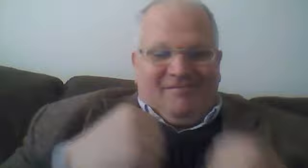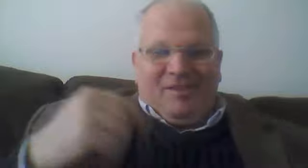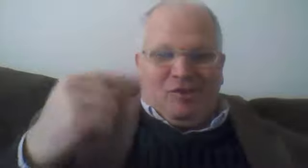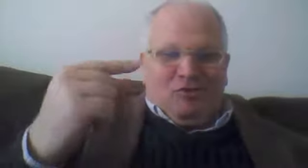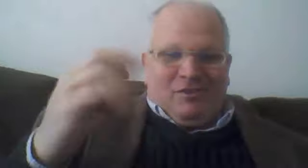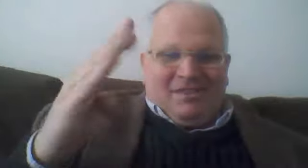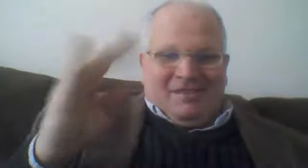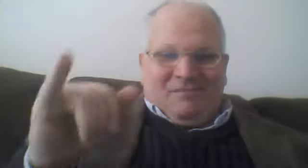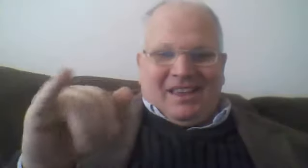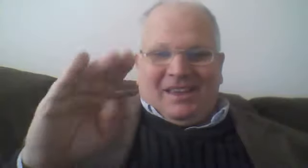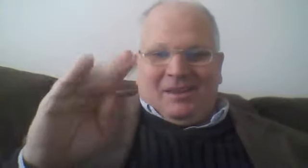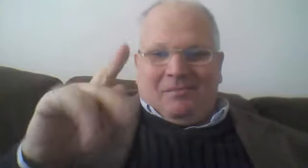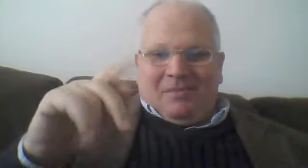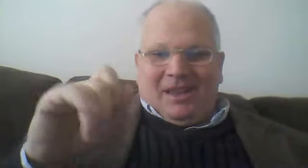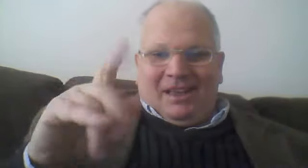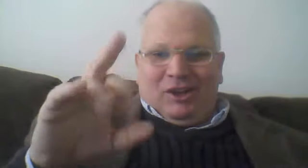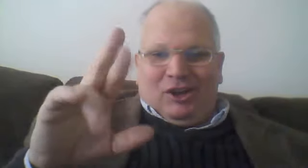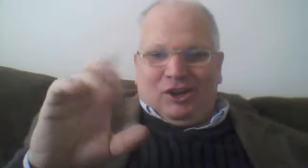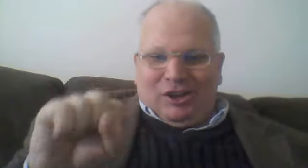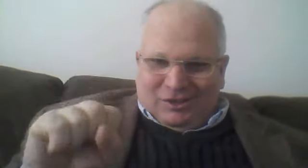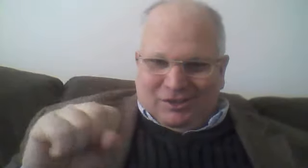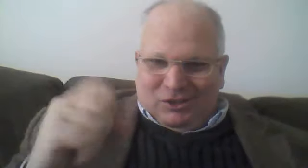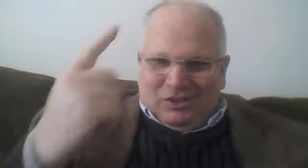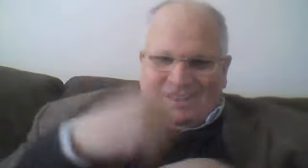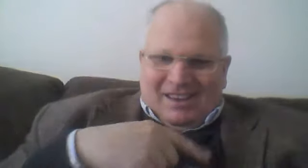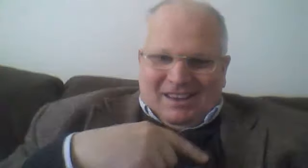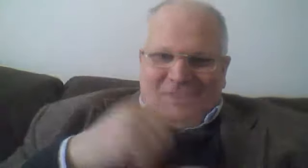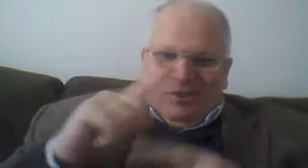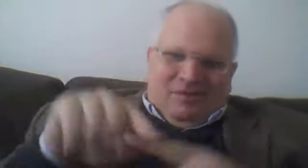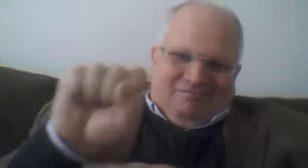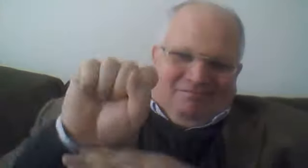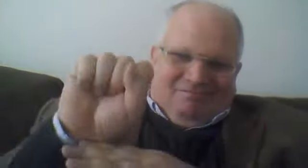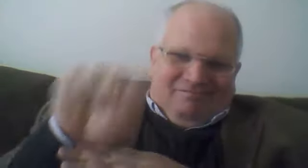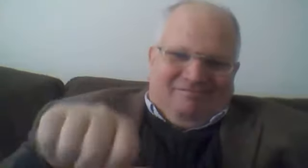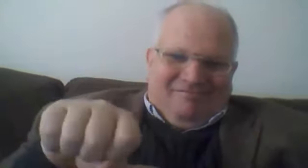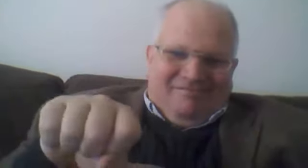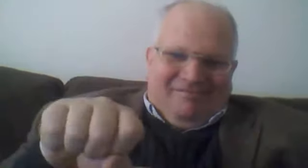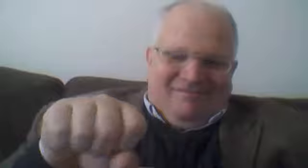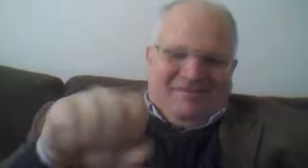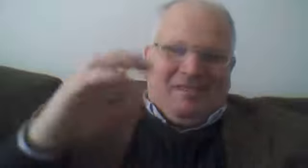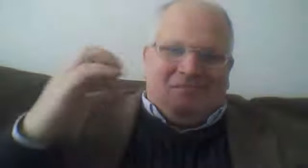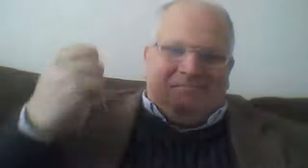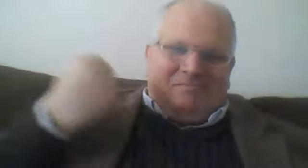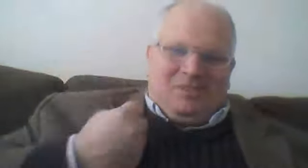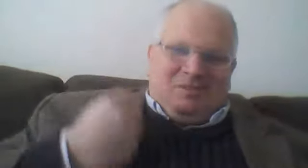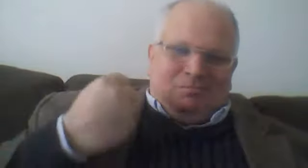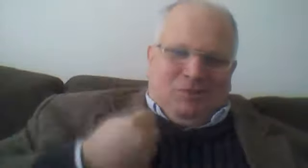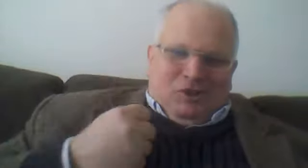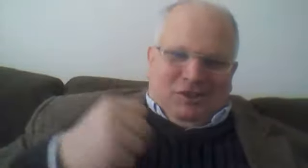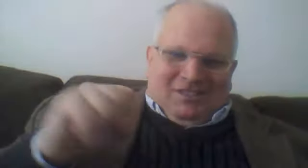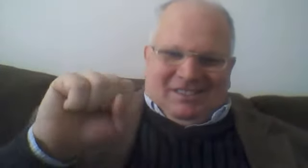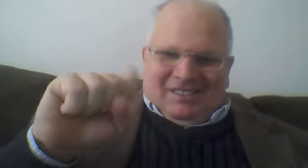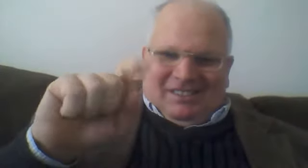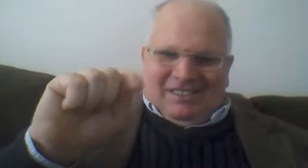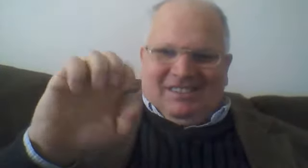after the sensitivity in my teeth subsided, the fact that they have the white in them is like a bonus. Fresh mouth, fresh breath. Taste